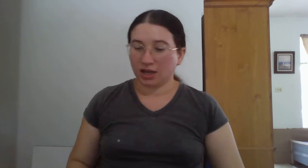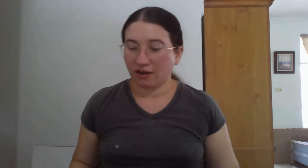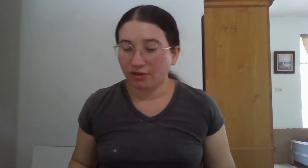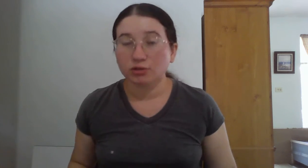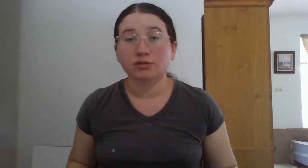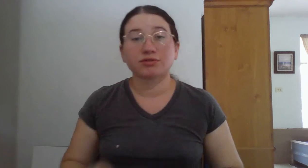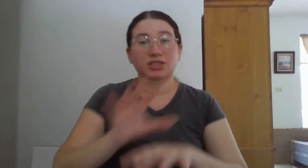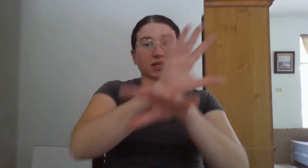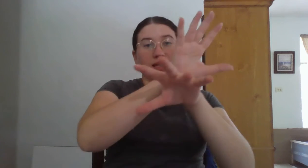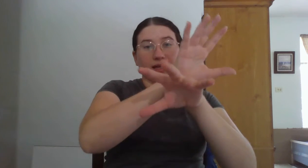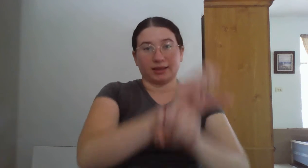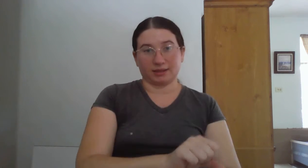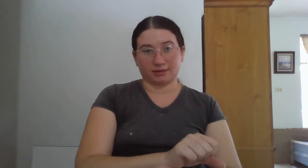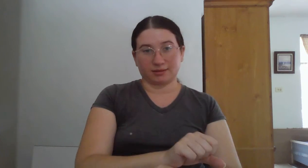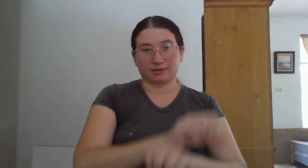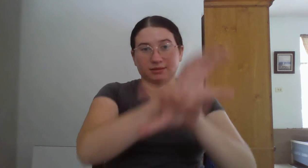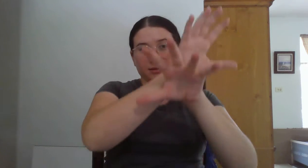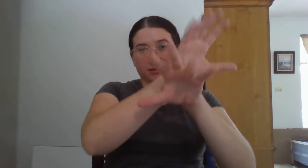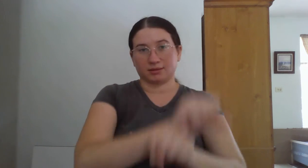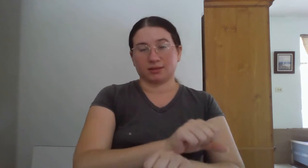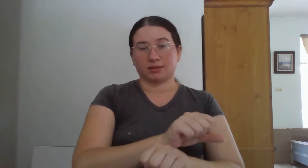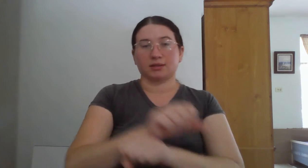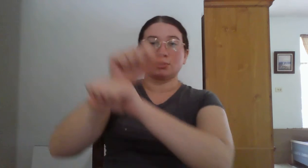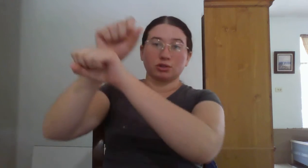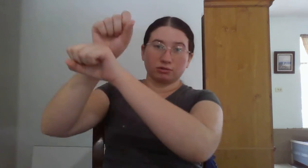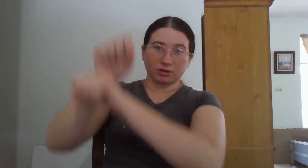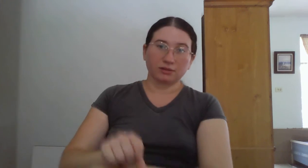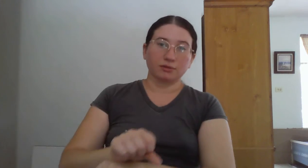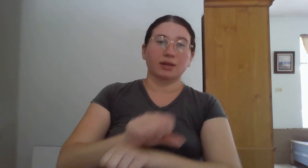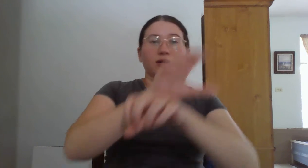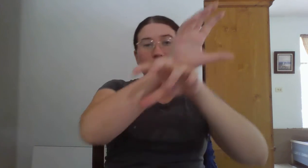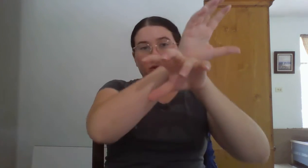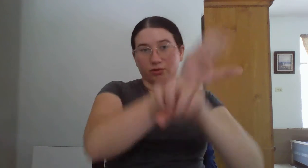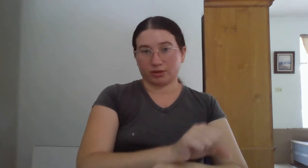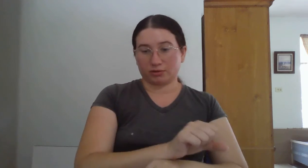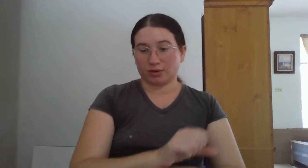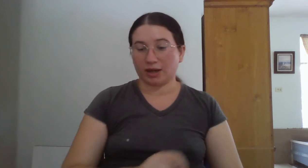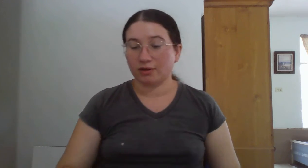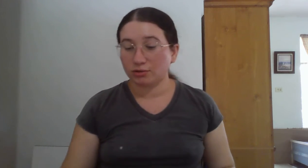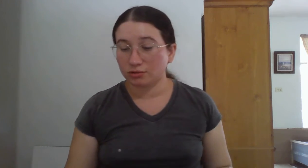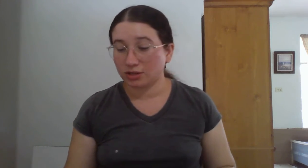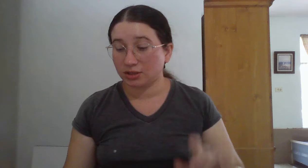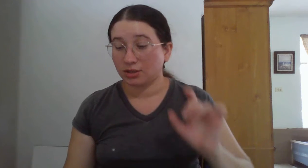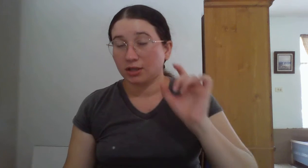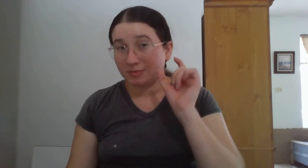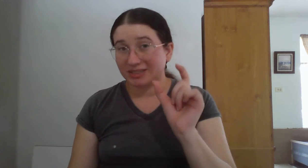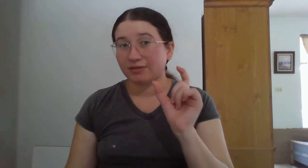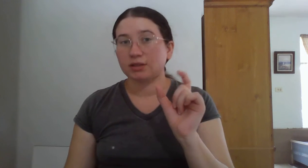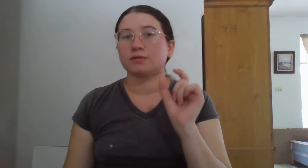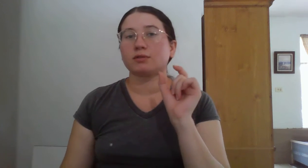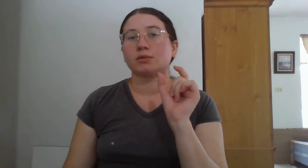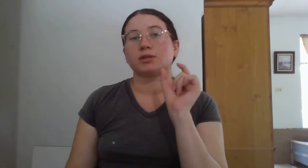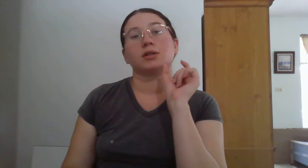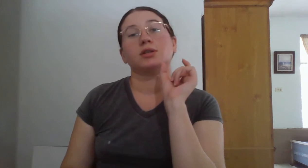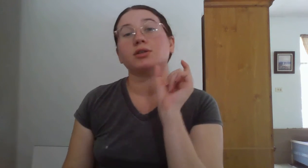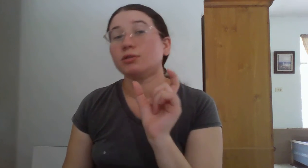I've also seen it like this. You could do it this way, or you could do it this way. I've also seen, specifically for the word